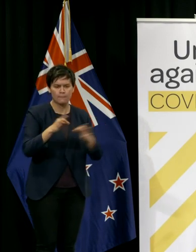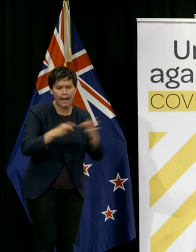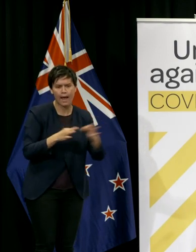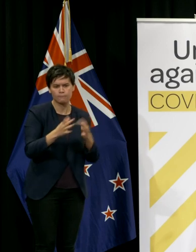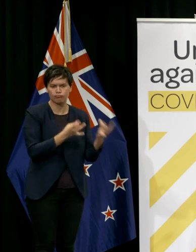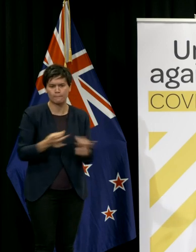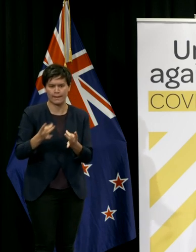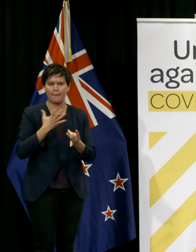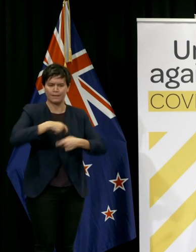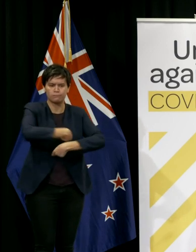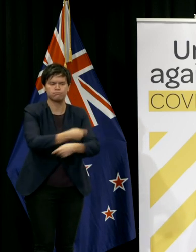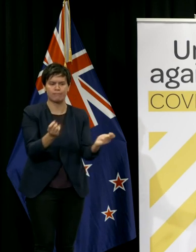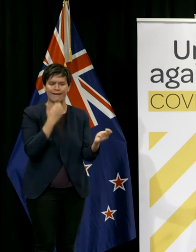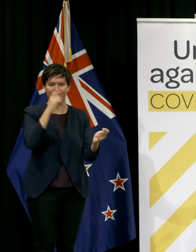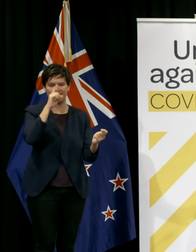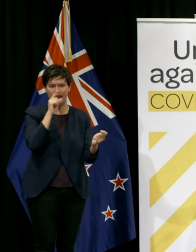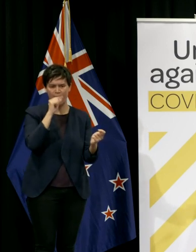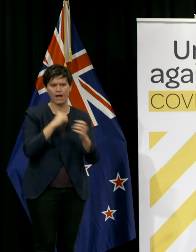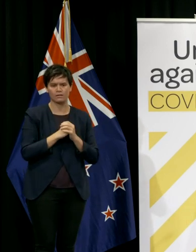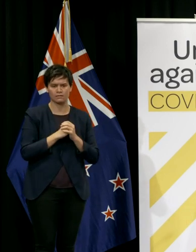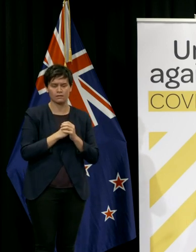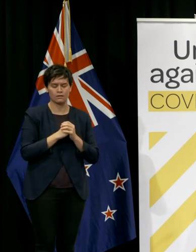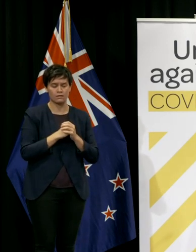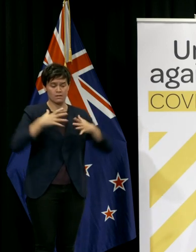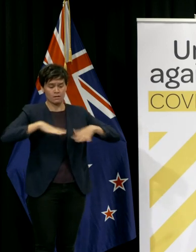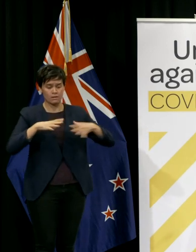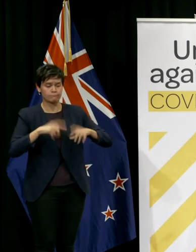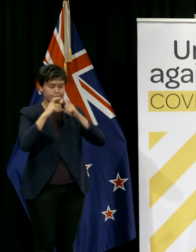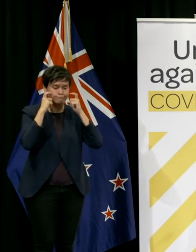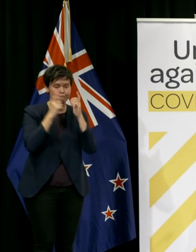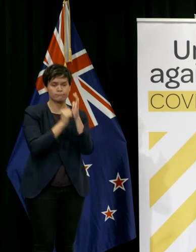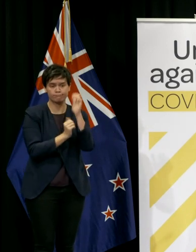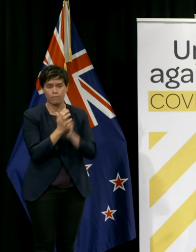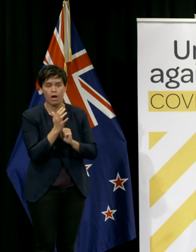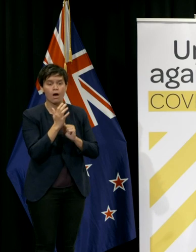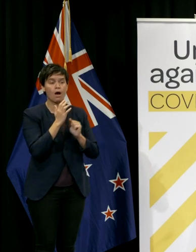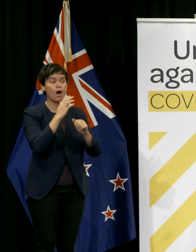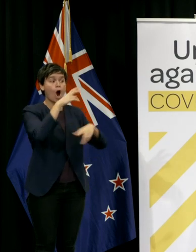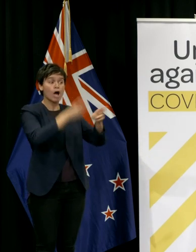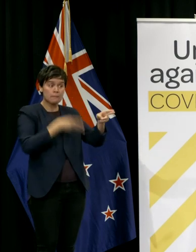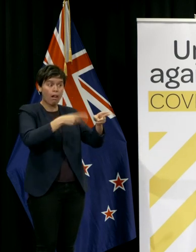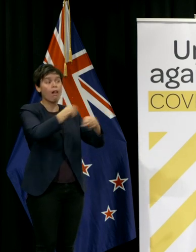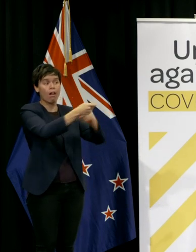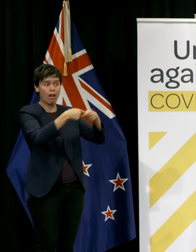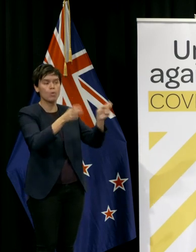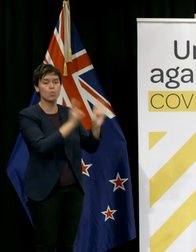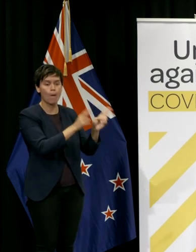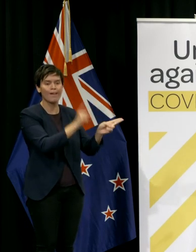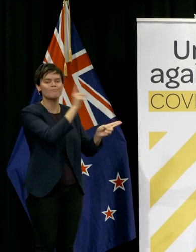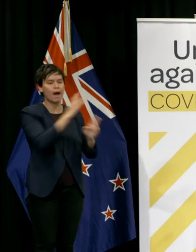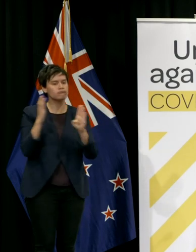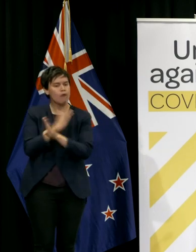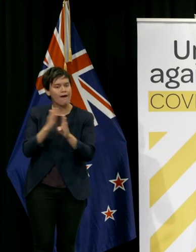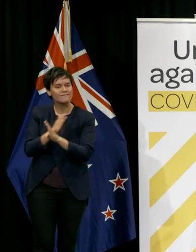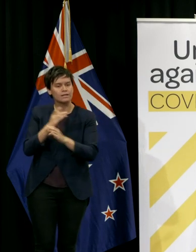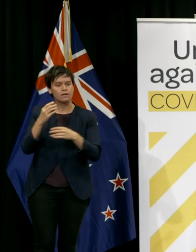partly because usually we don't supply PPE out into community-based organisations and facilities, and that includes,